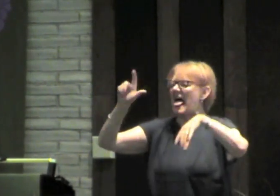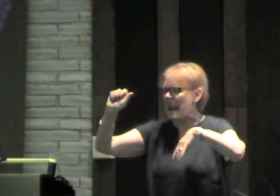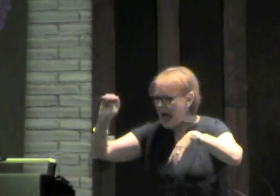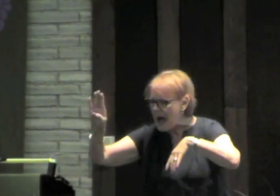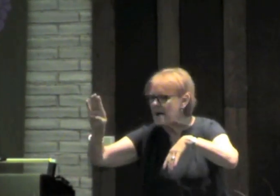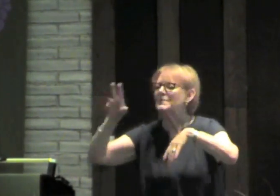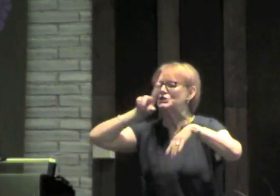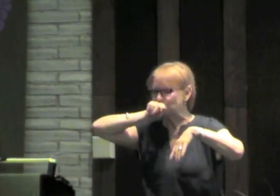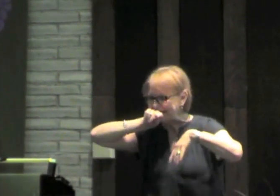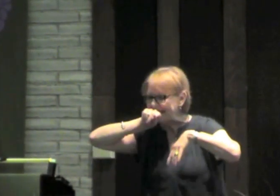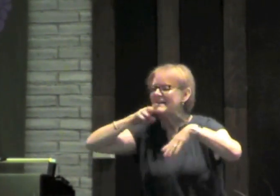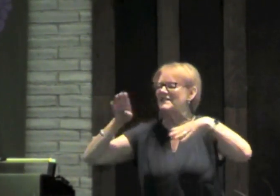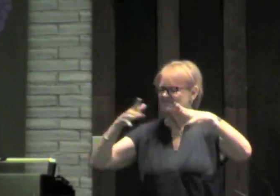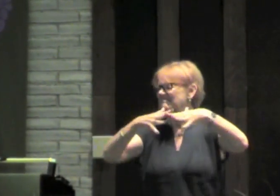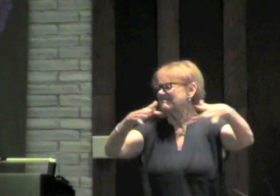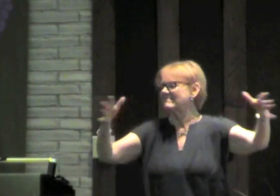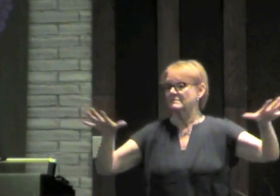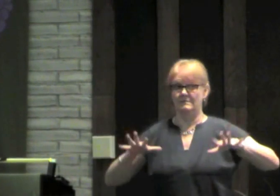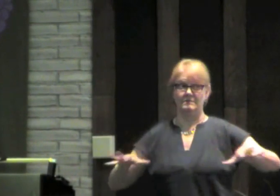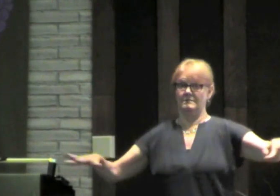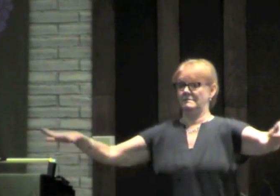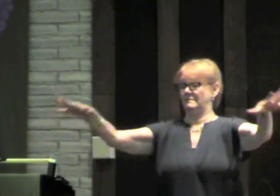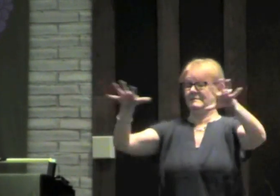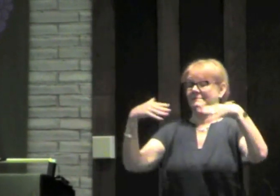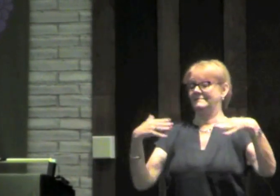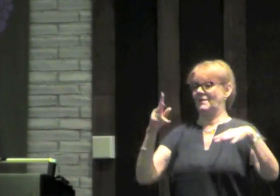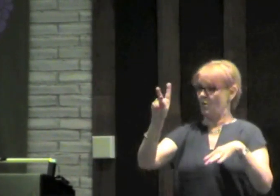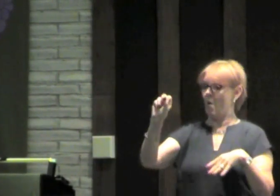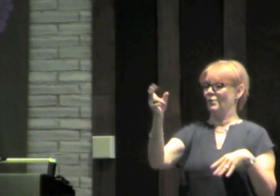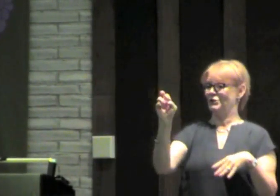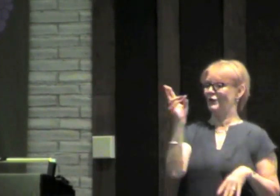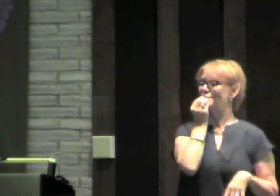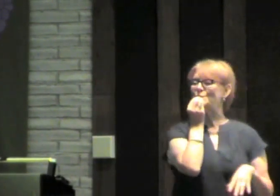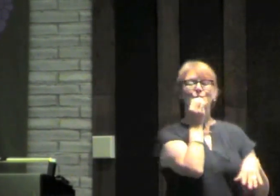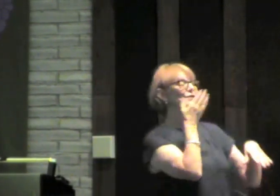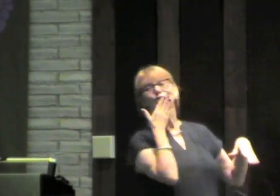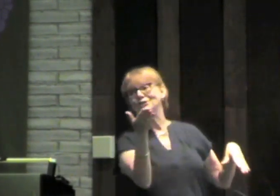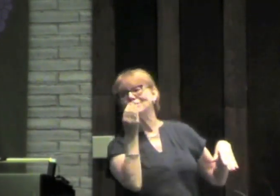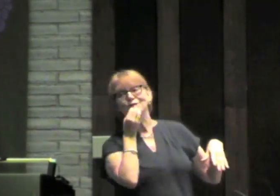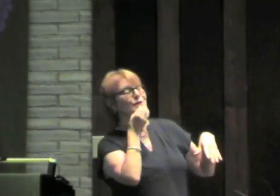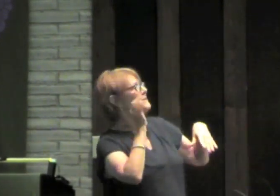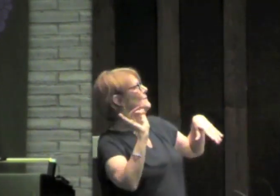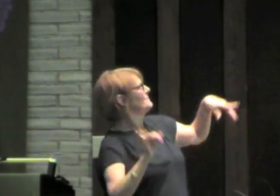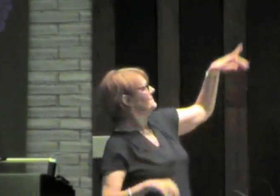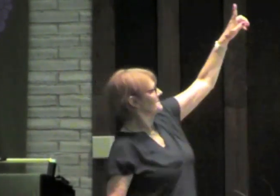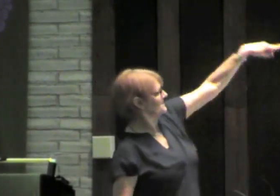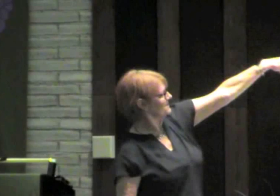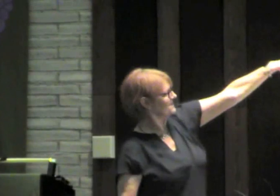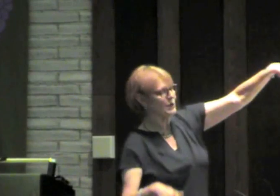place, and that it was the beef and the lamb and the chicken was all prepared in the approved manner, and then it would be certified kosher.